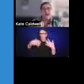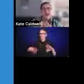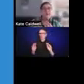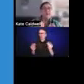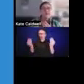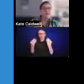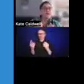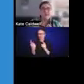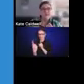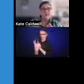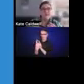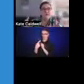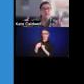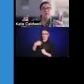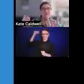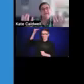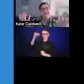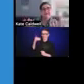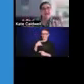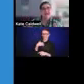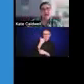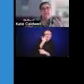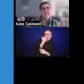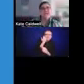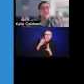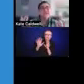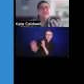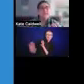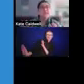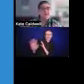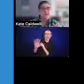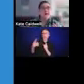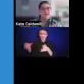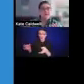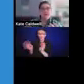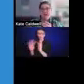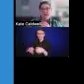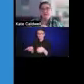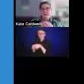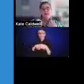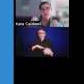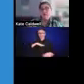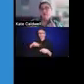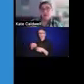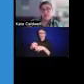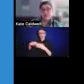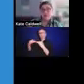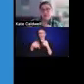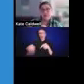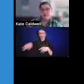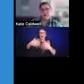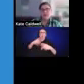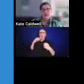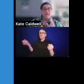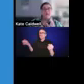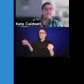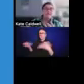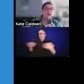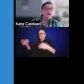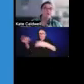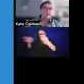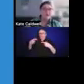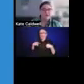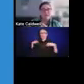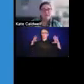to and bounce off of each other. And you really see these conversations come alive, and you can learn so much from them. Of course,